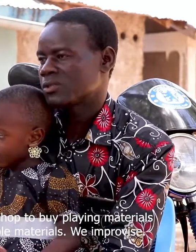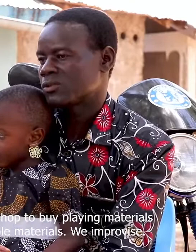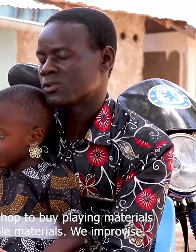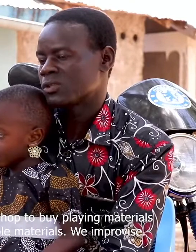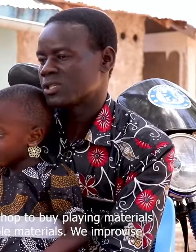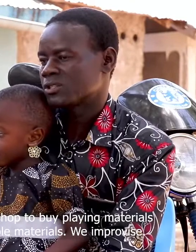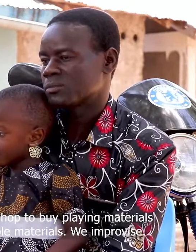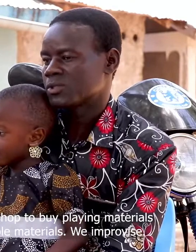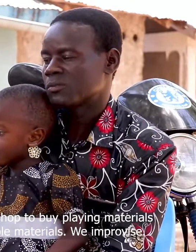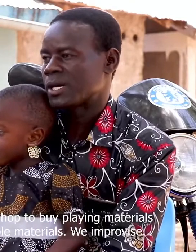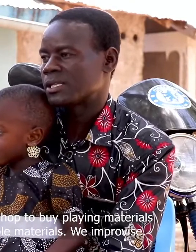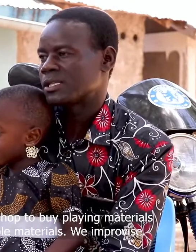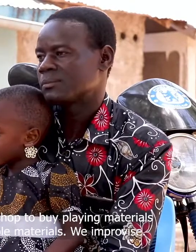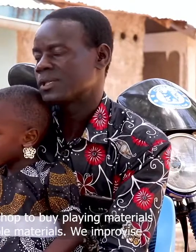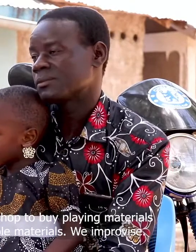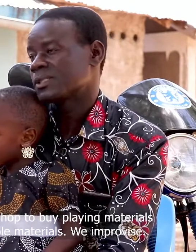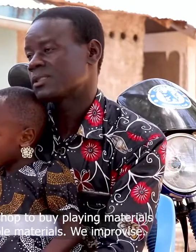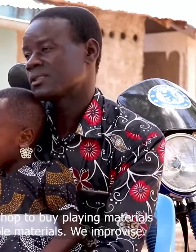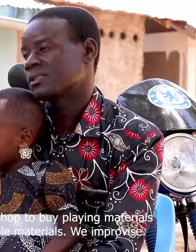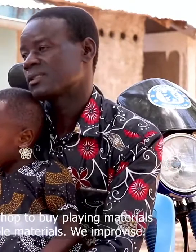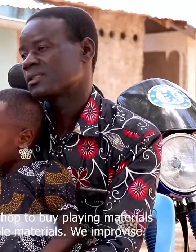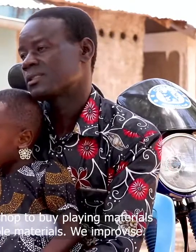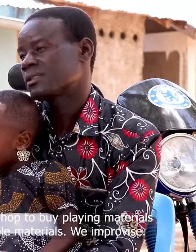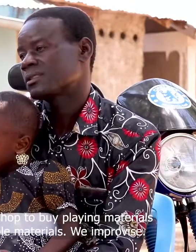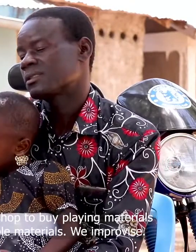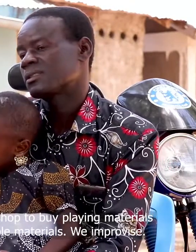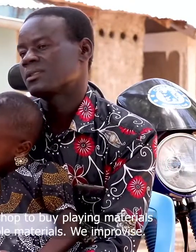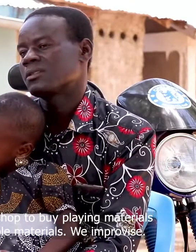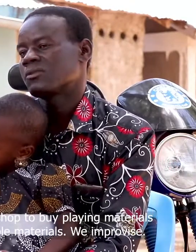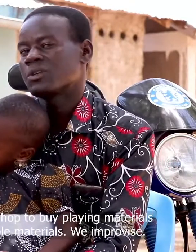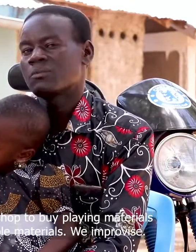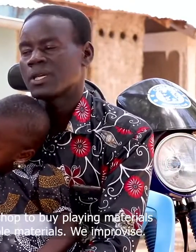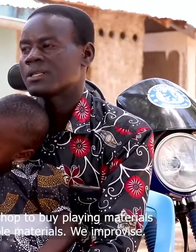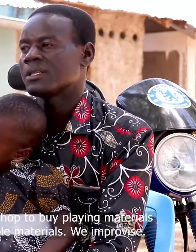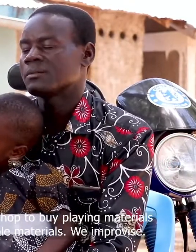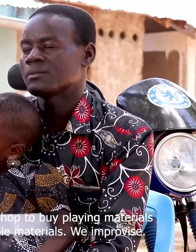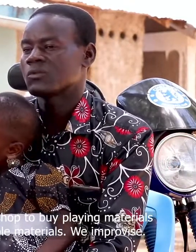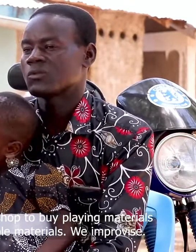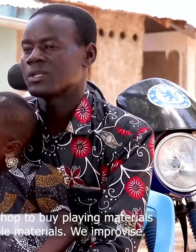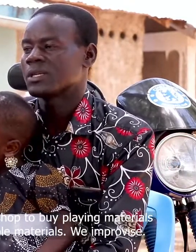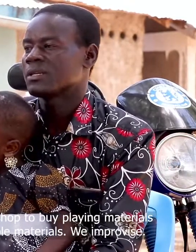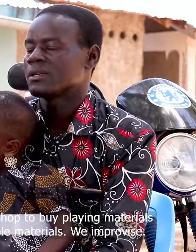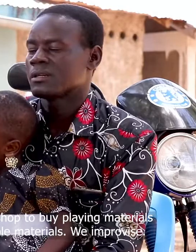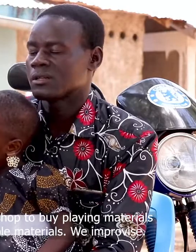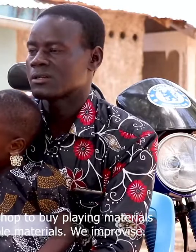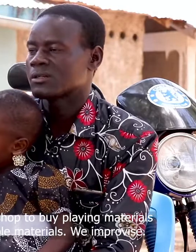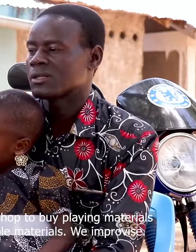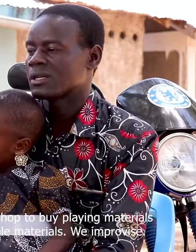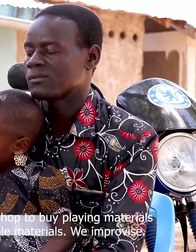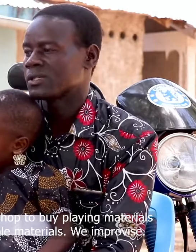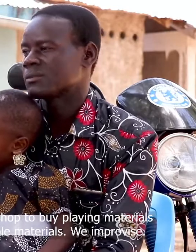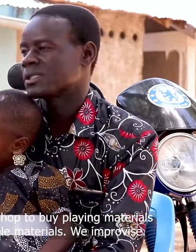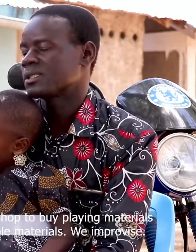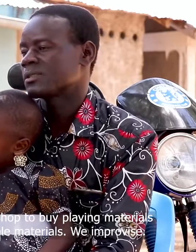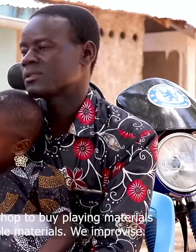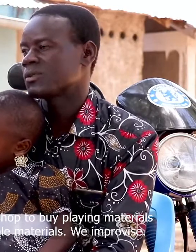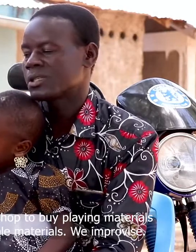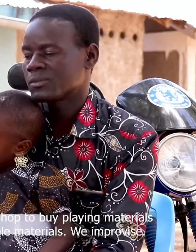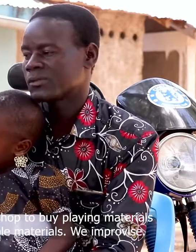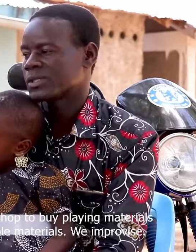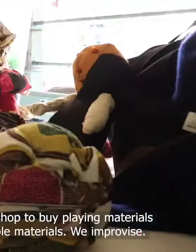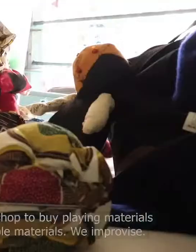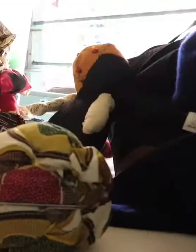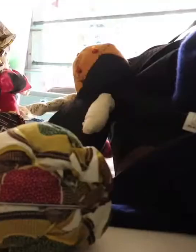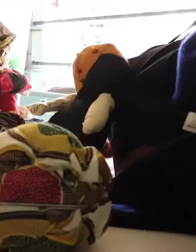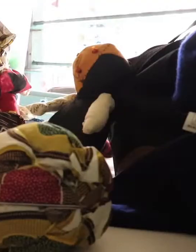we don't need to go to the shop to buy the play materials. We make them with the local available materials.